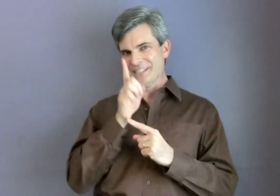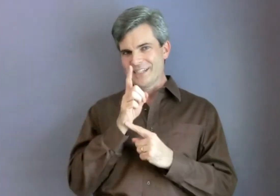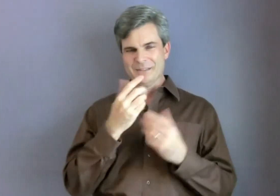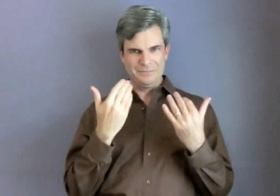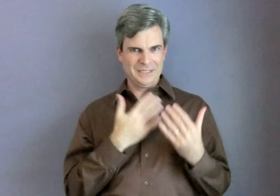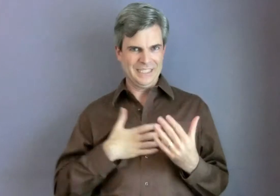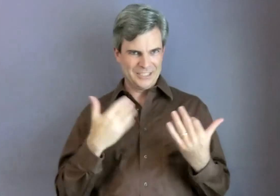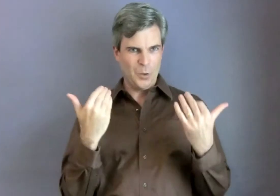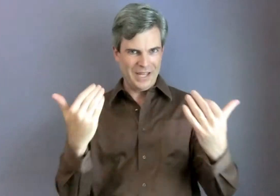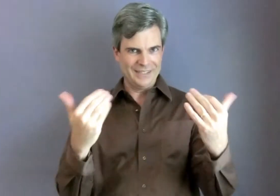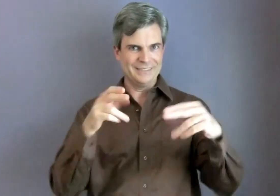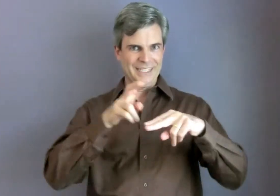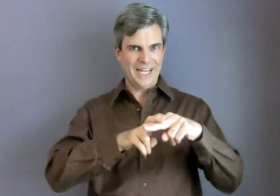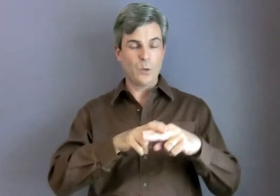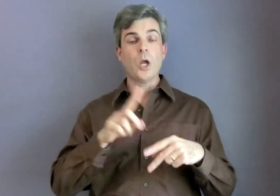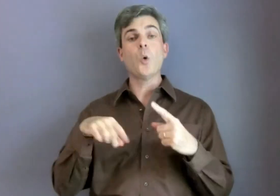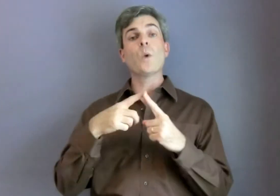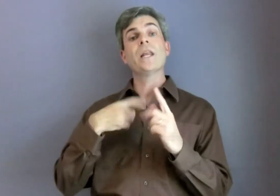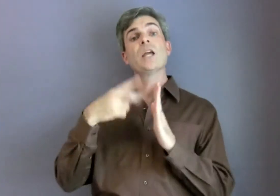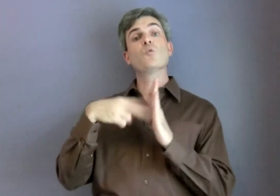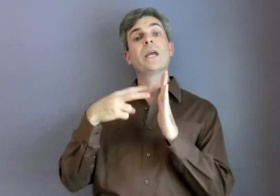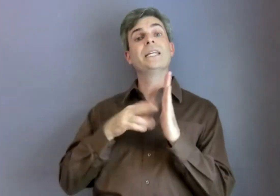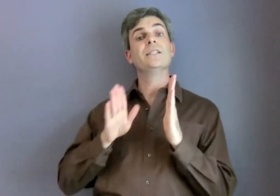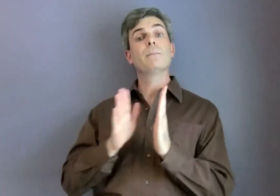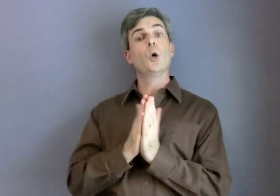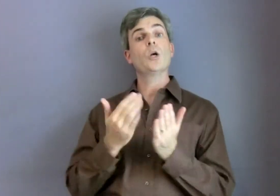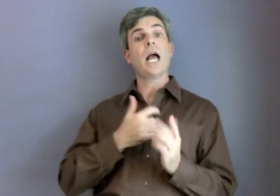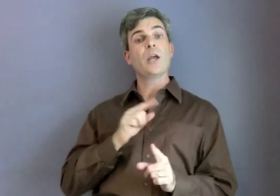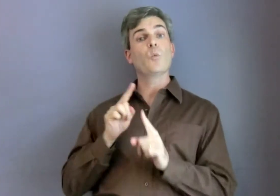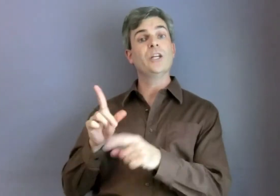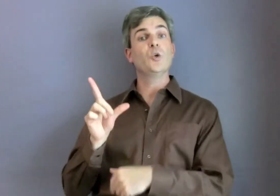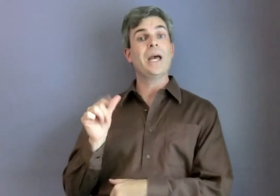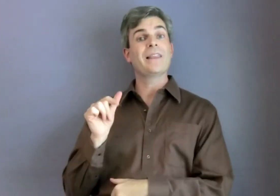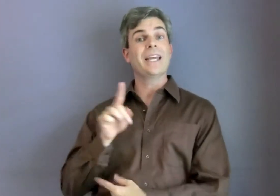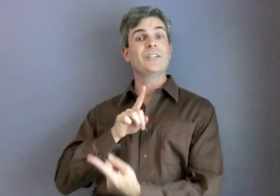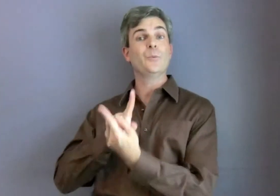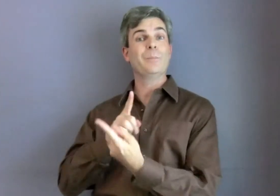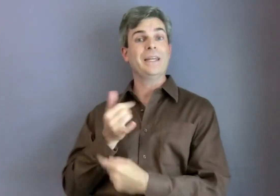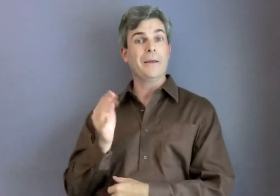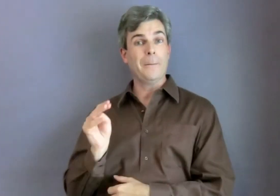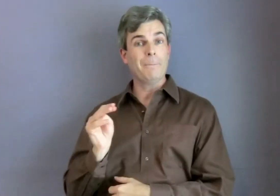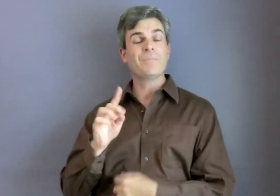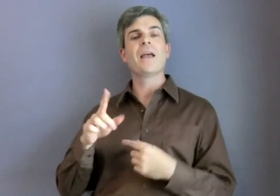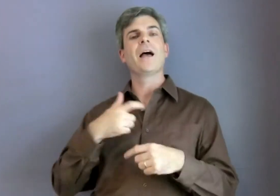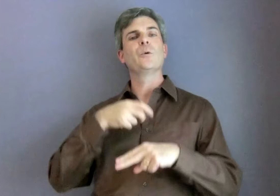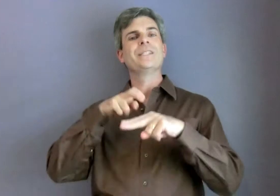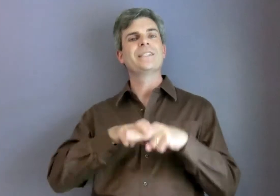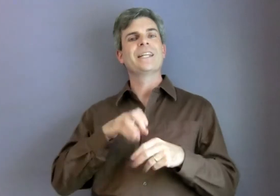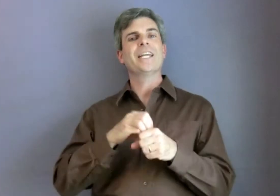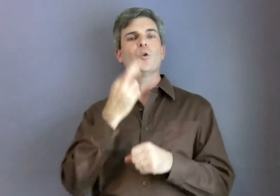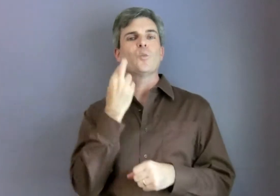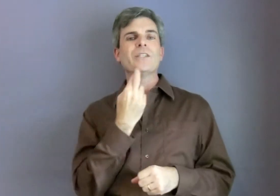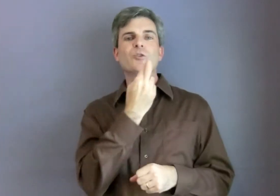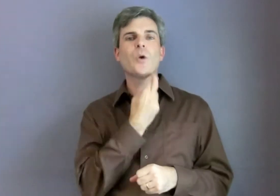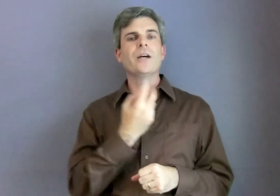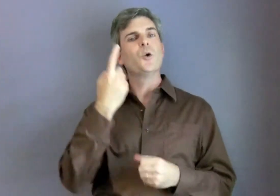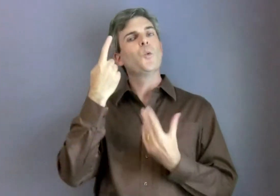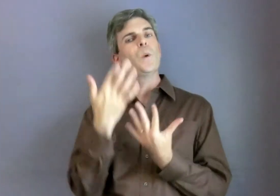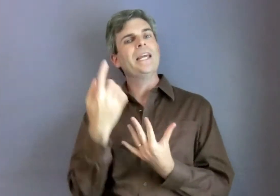book, I went to LA to meet him, and so I was sitting in this restaurant waiting for a man to come by